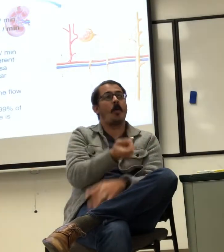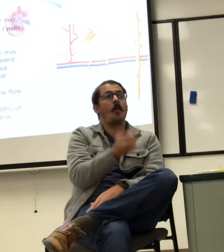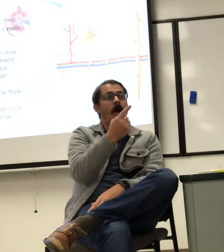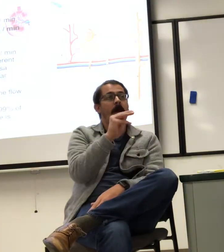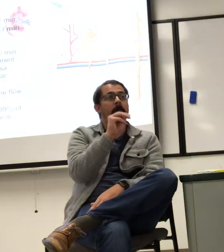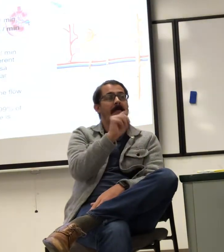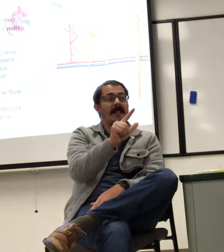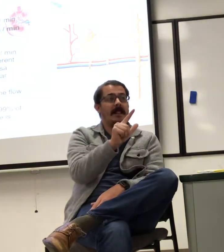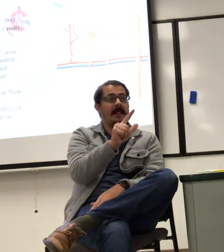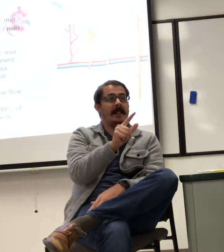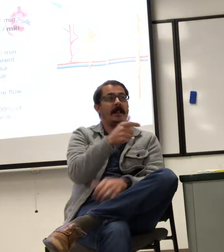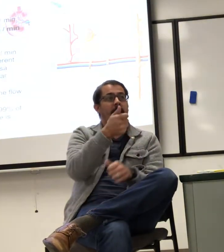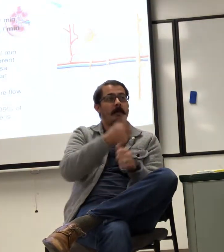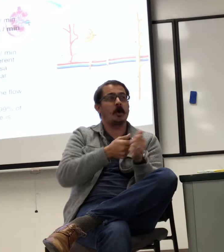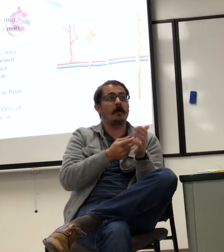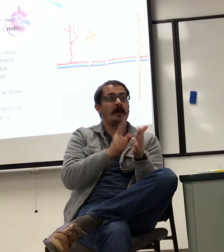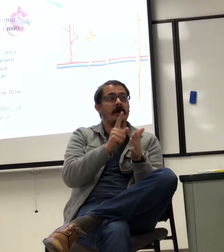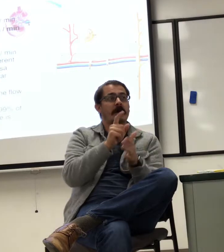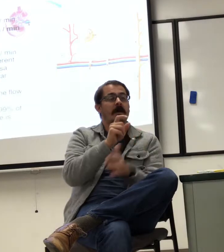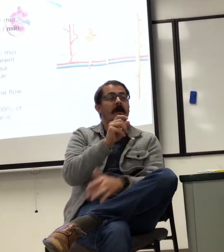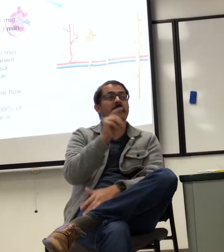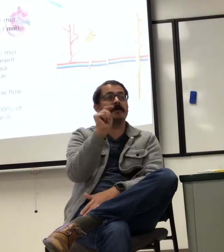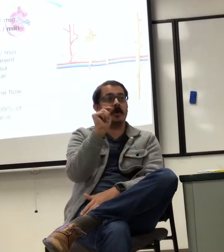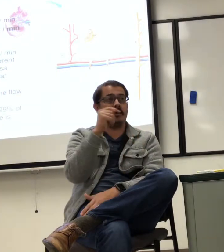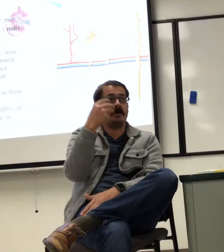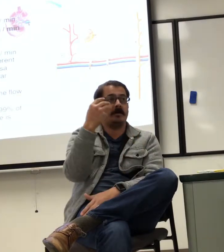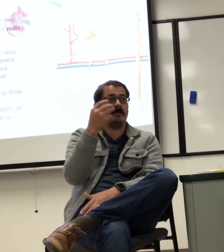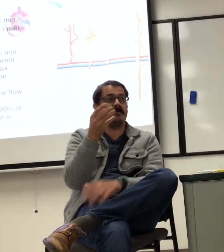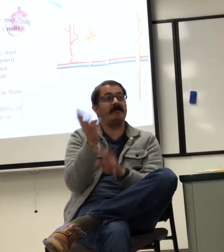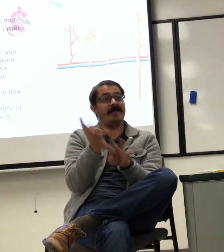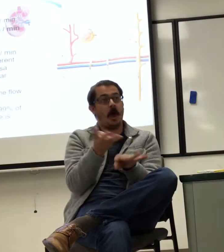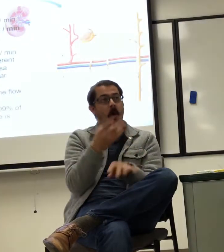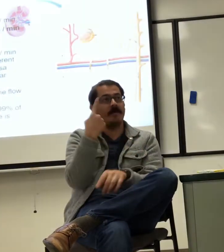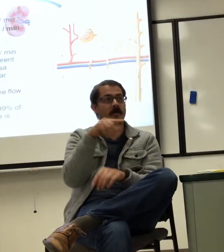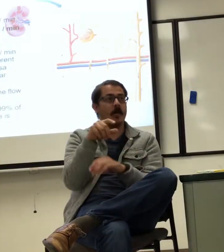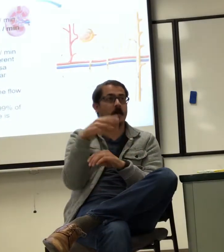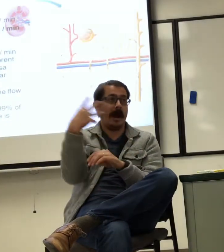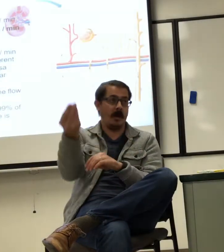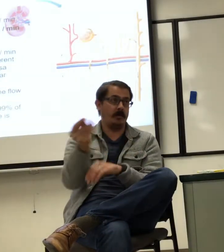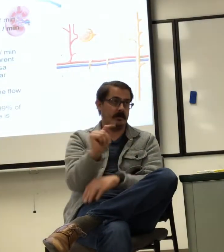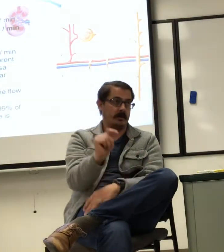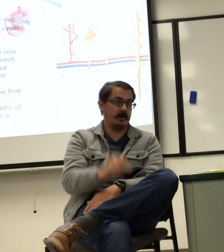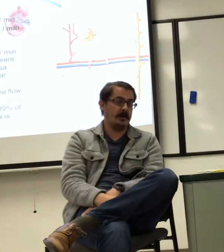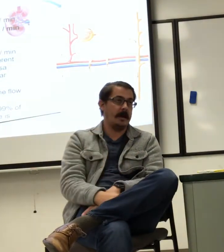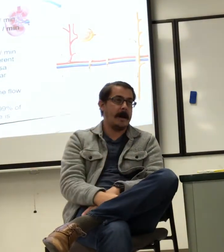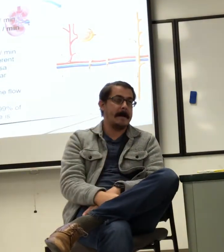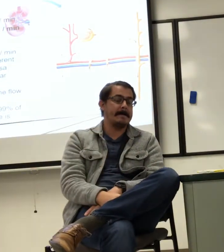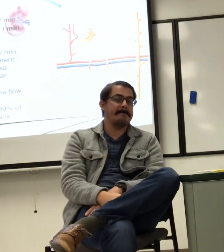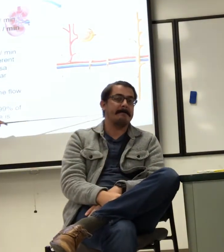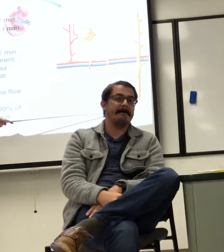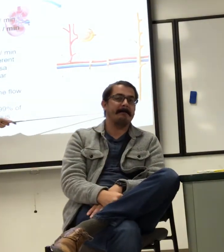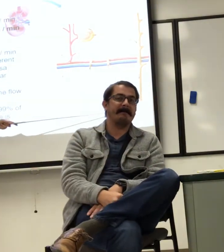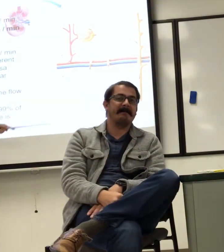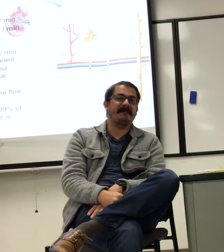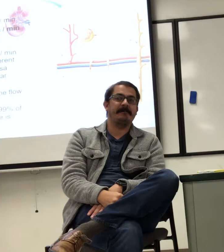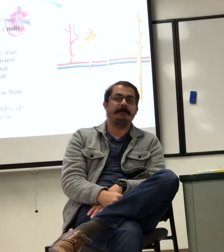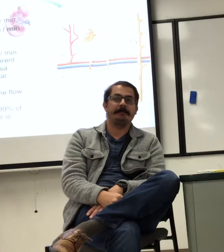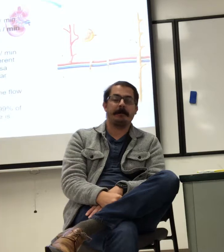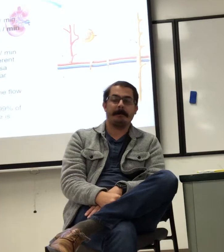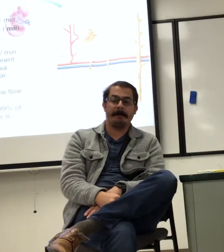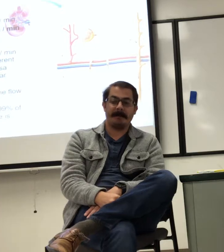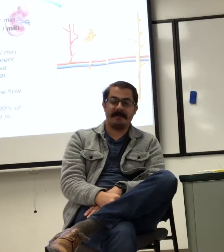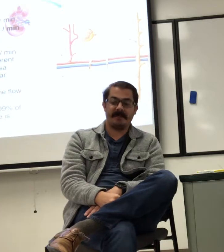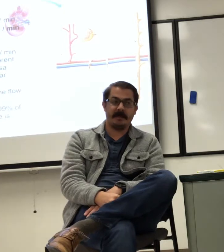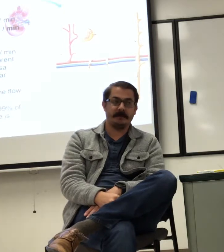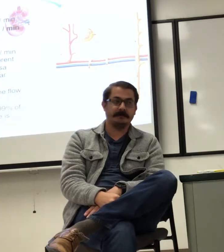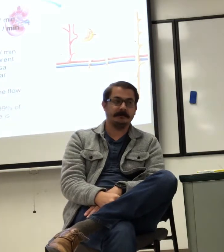mil per minute of urine flow for excretion when you get to the end there.